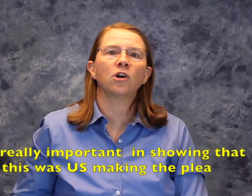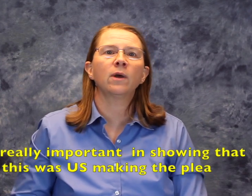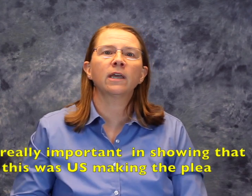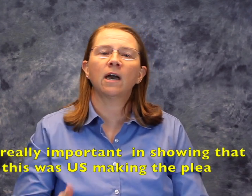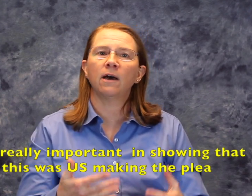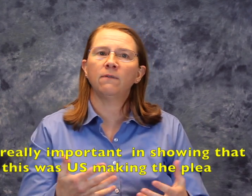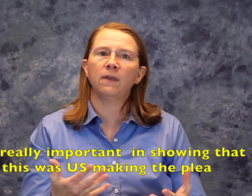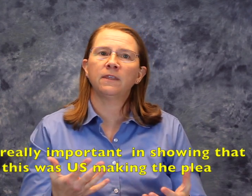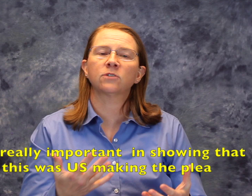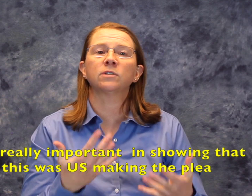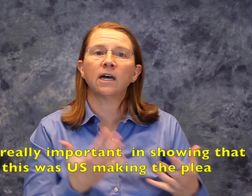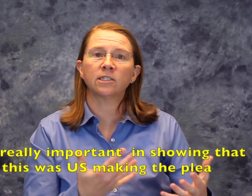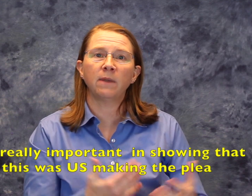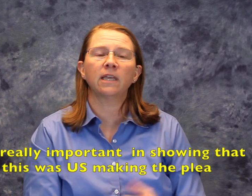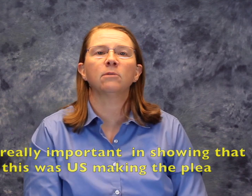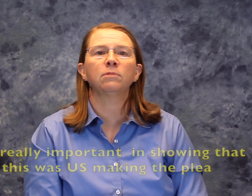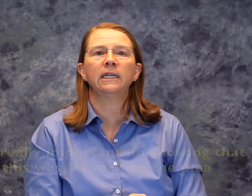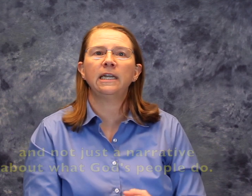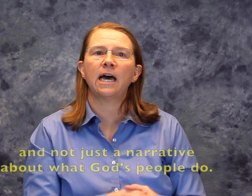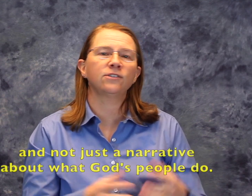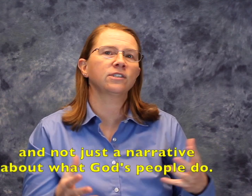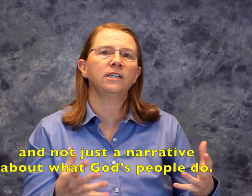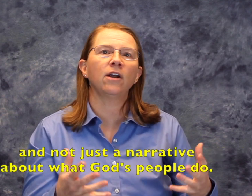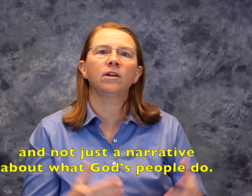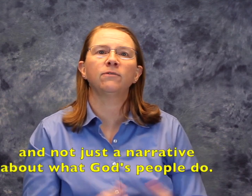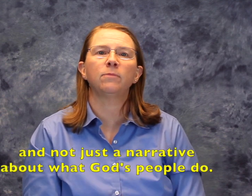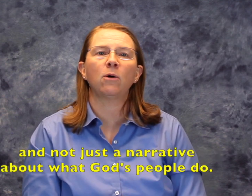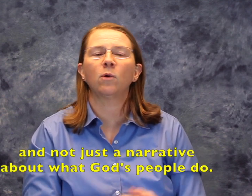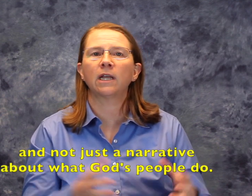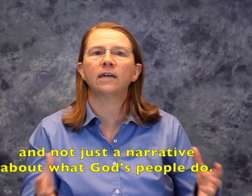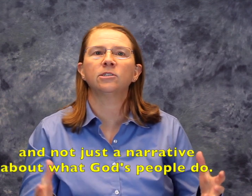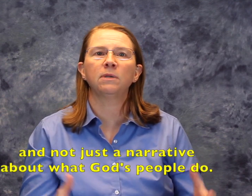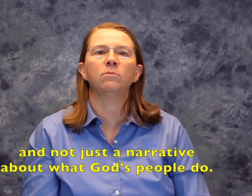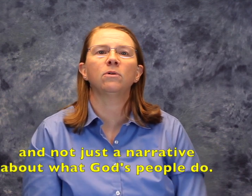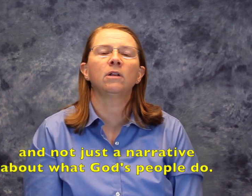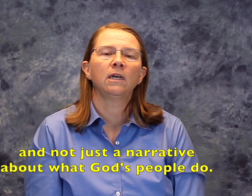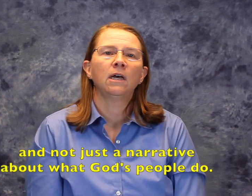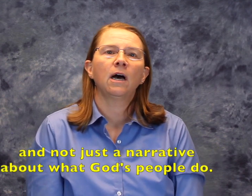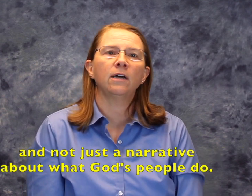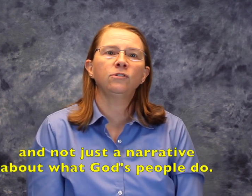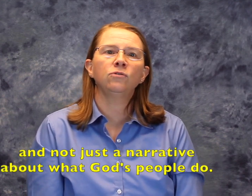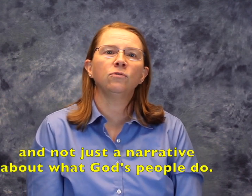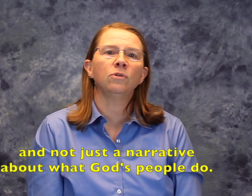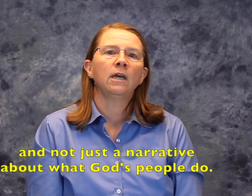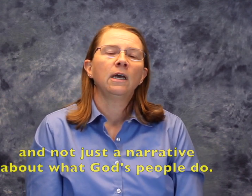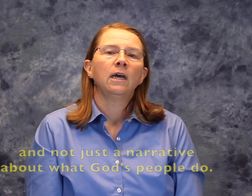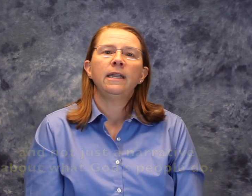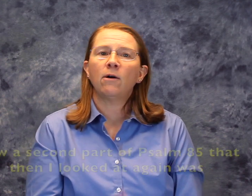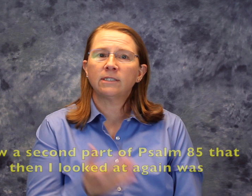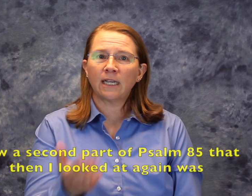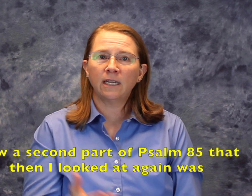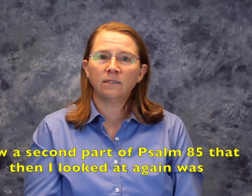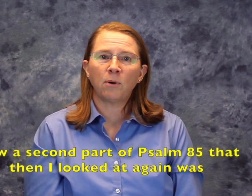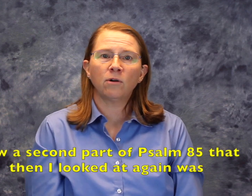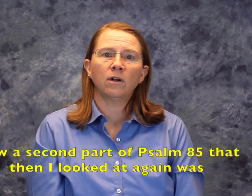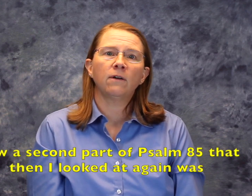showing that this was us making the plea and not just a narrative about what God's people do. Now, a second part of